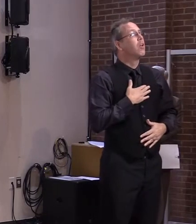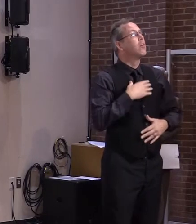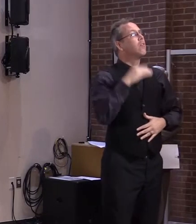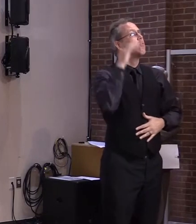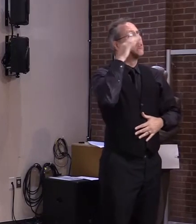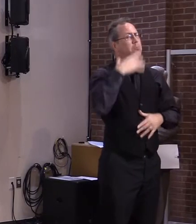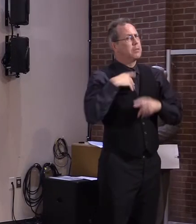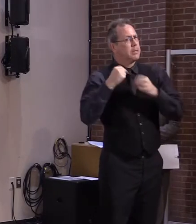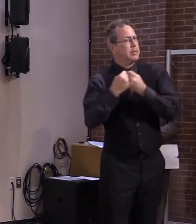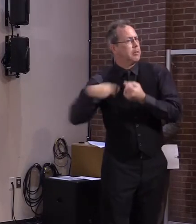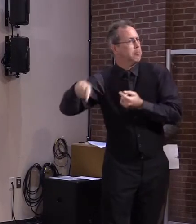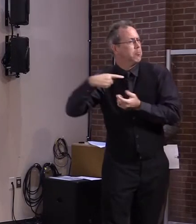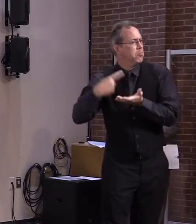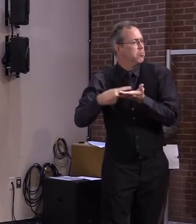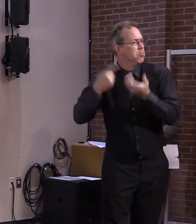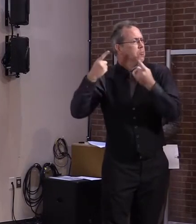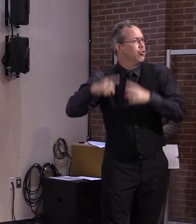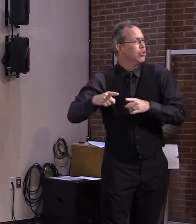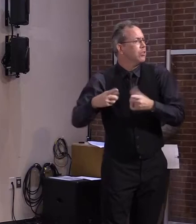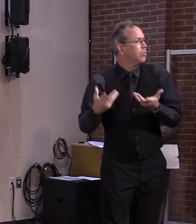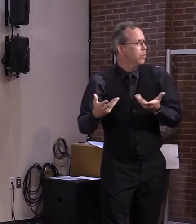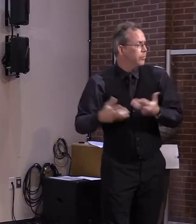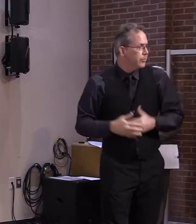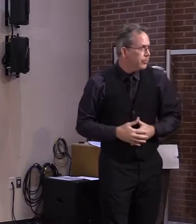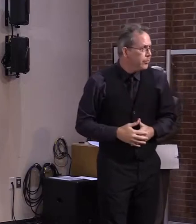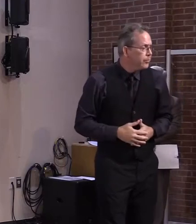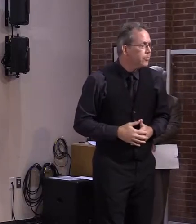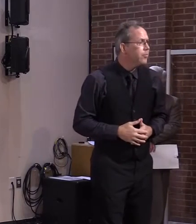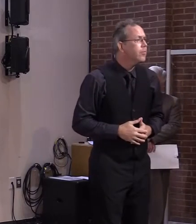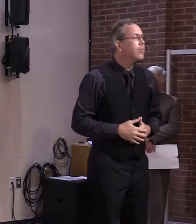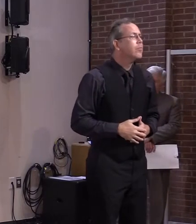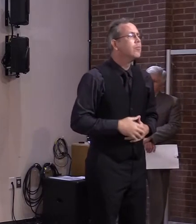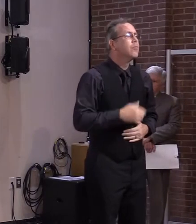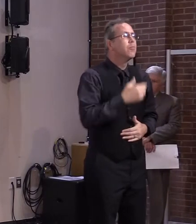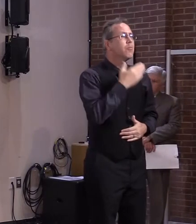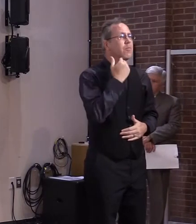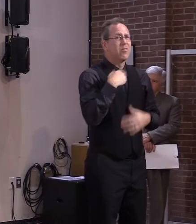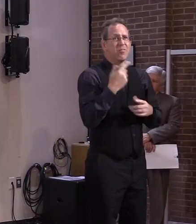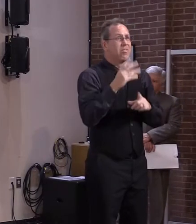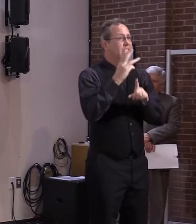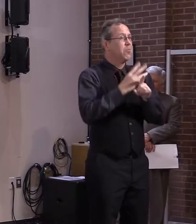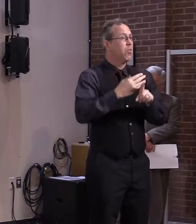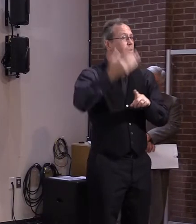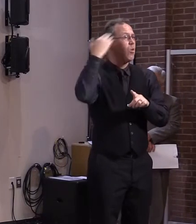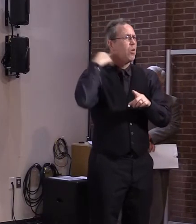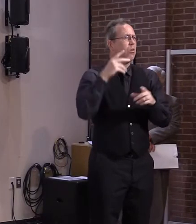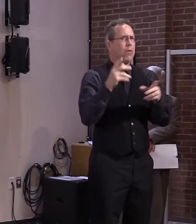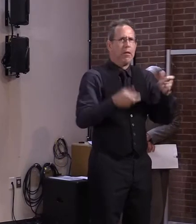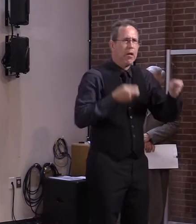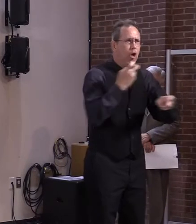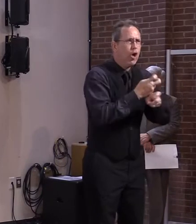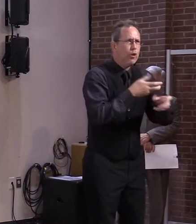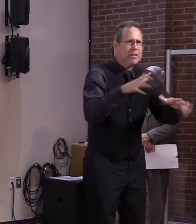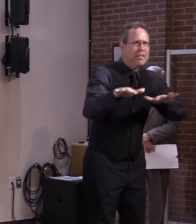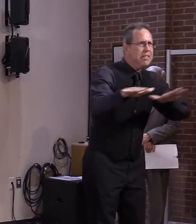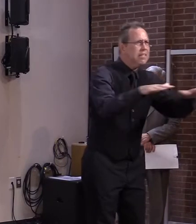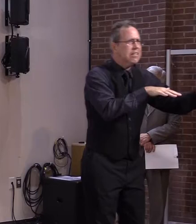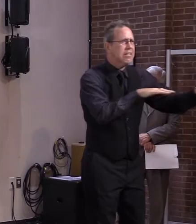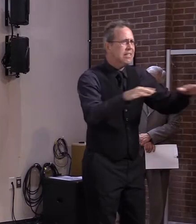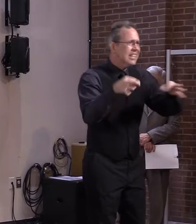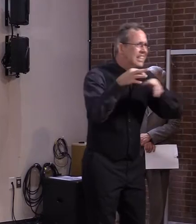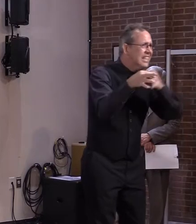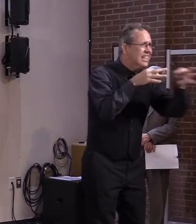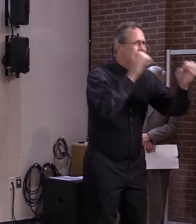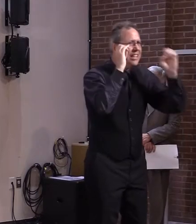6 months ago, and neither are Vermonters who have been reevaluating their risks because of the vaccine. And we simply can't be